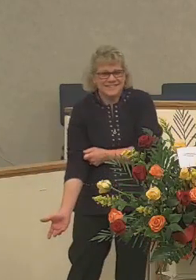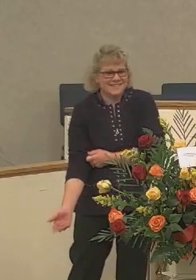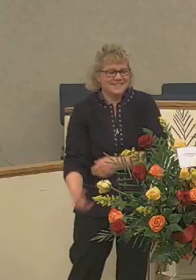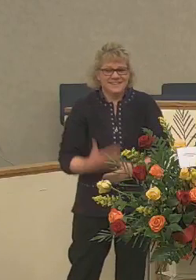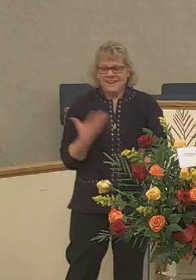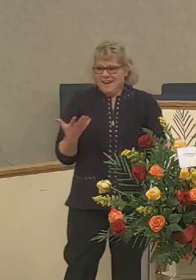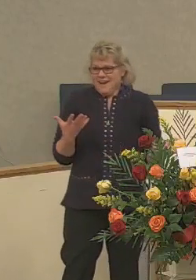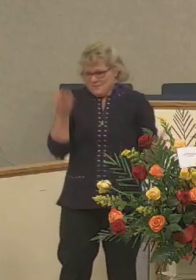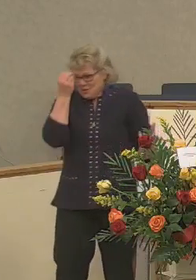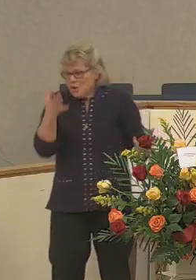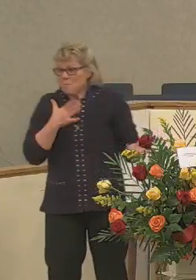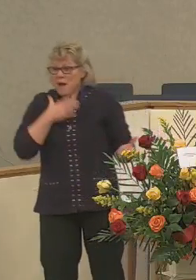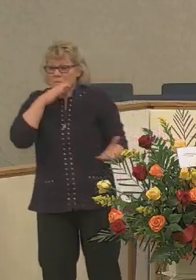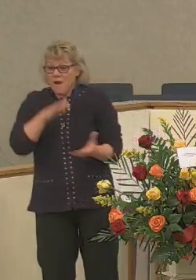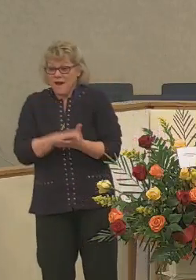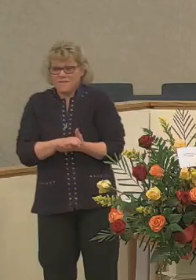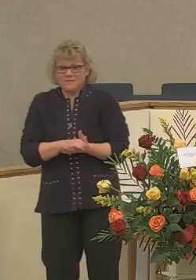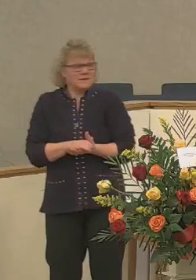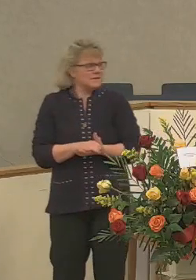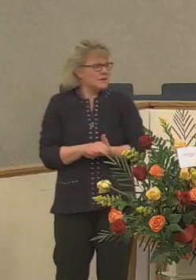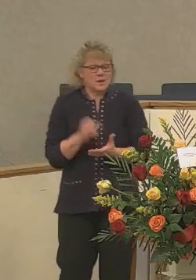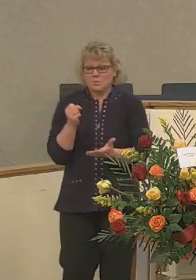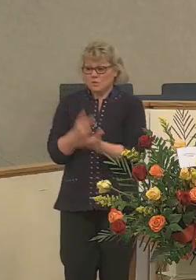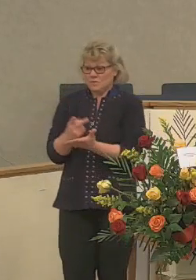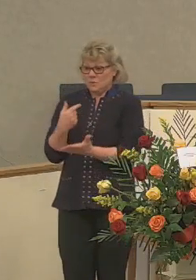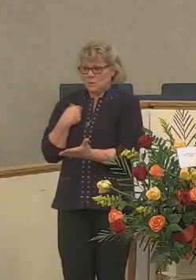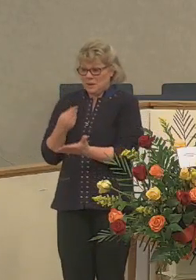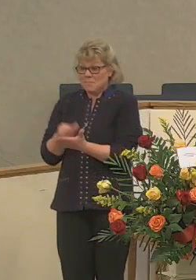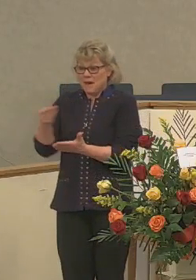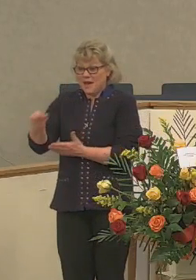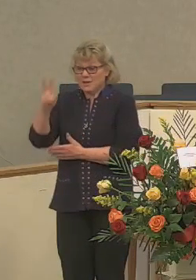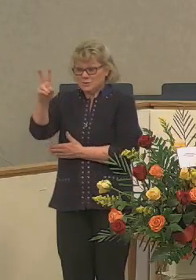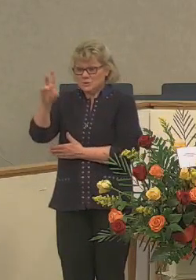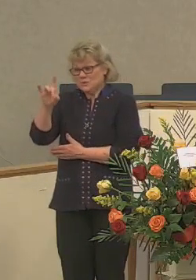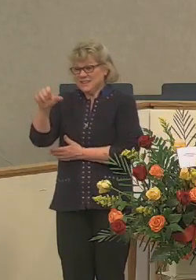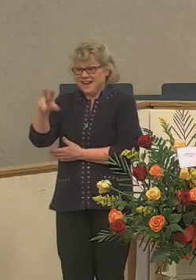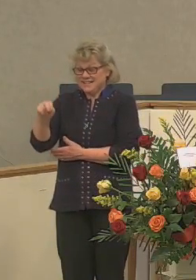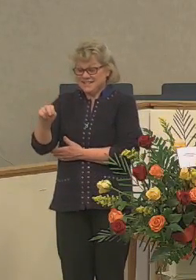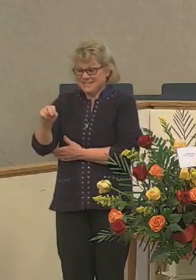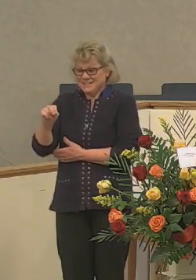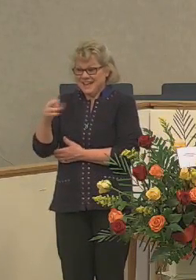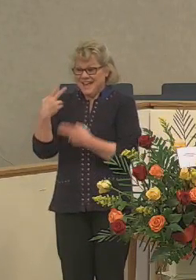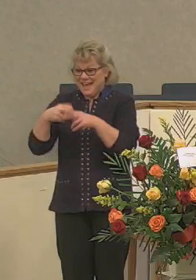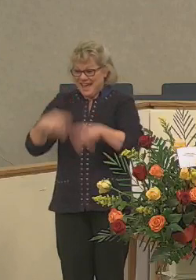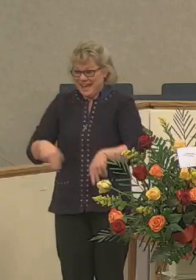I want you to know, my wife and I were just approved for a loan to buy 2 dozen eggs the other day.